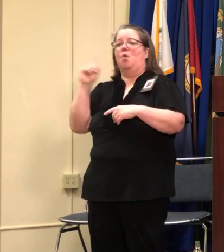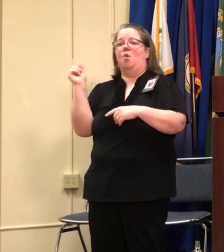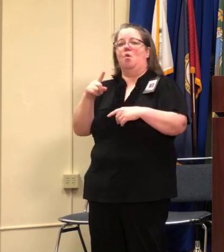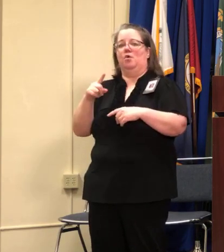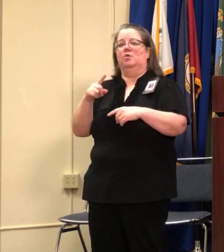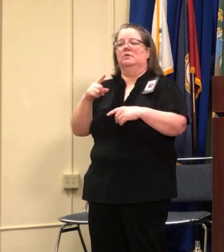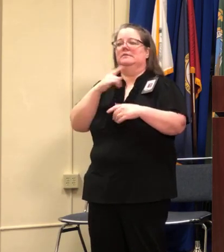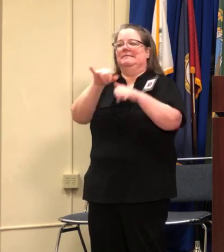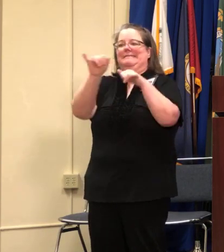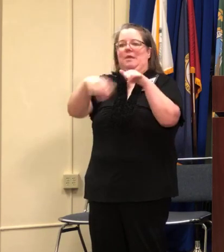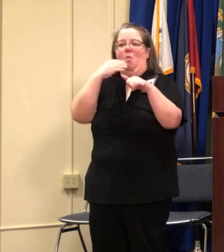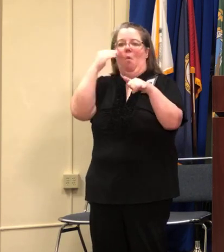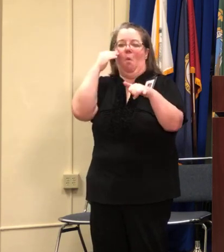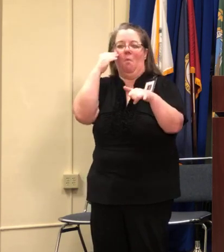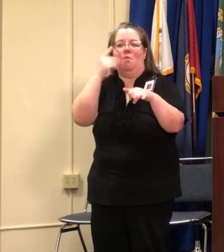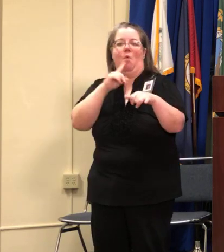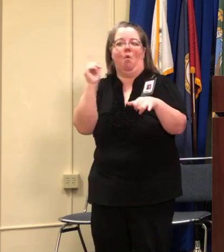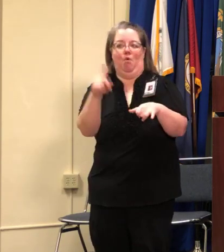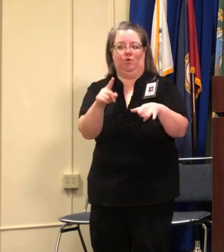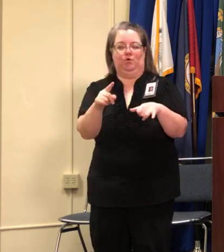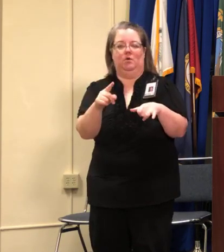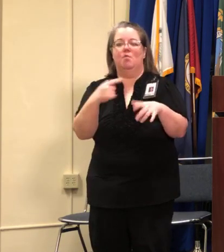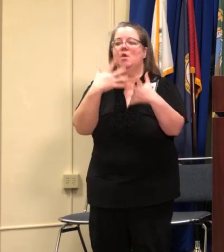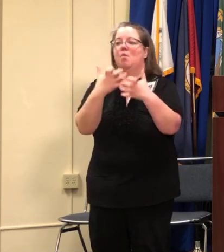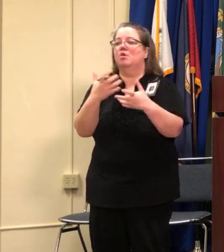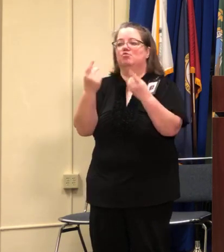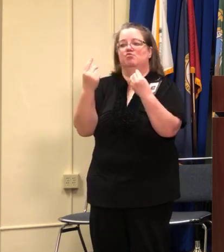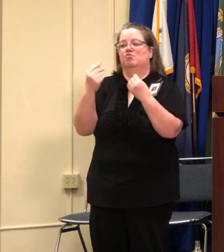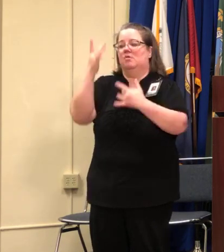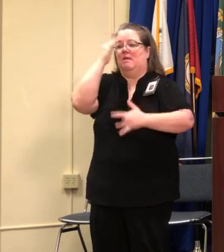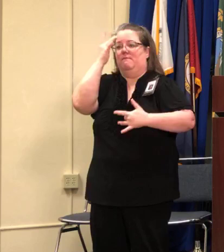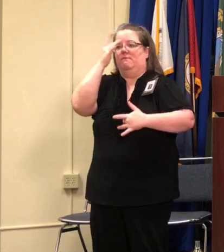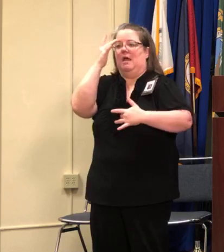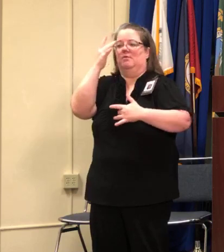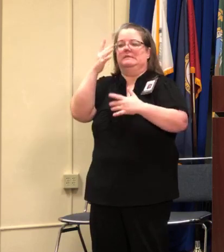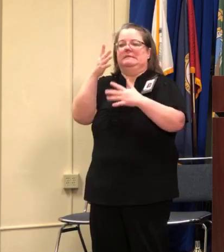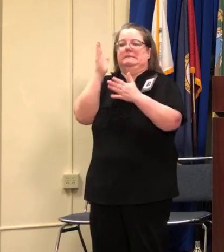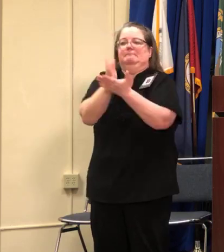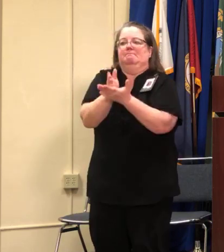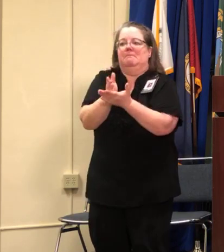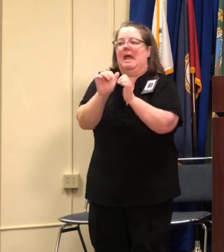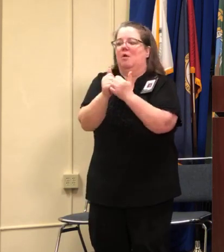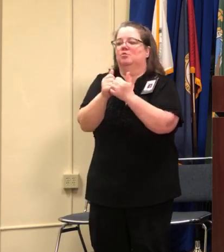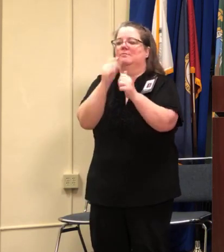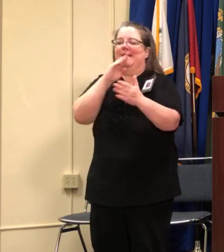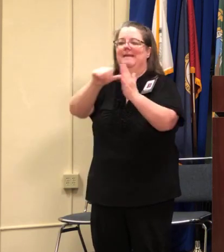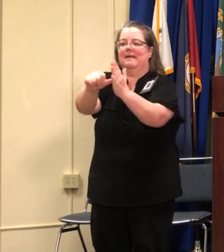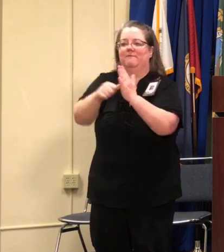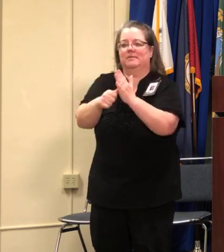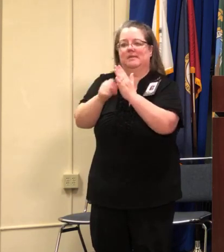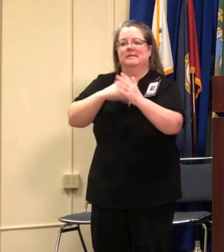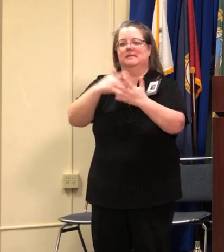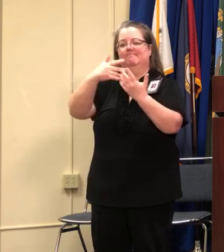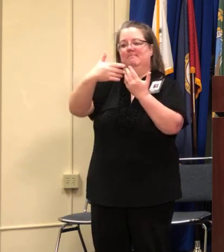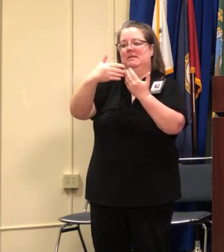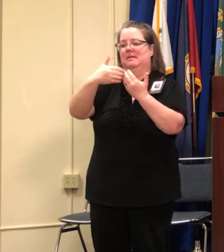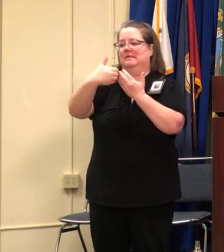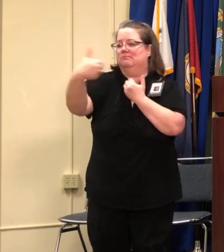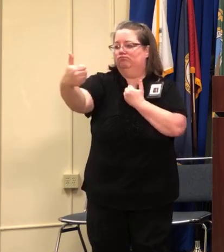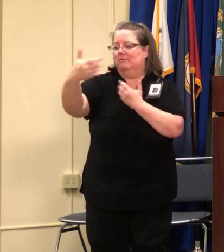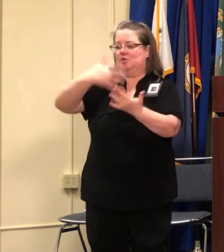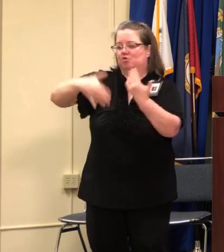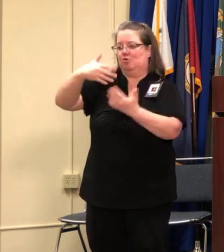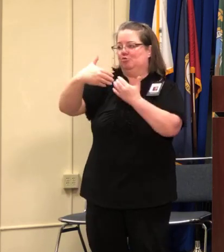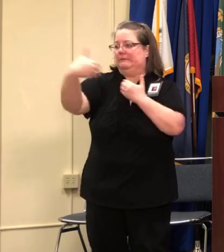order. Is we're trying to starve the virus of new hosts by emphasizing our social distancing